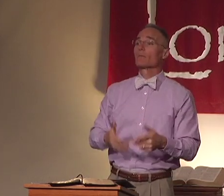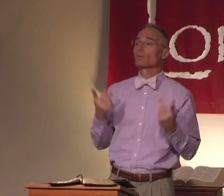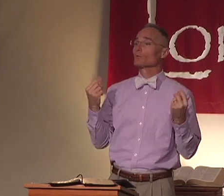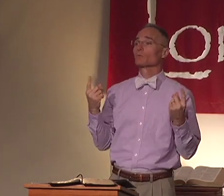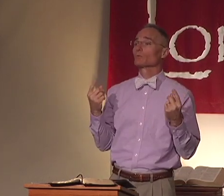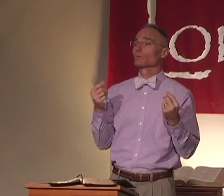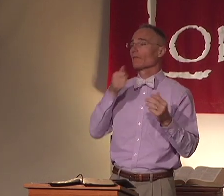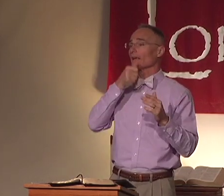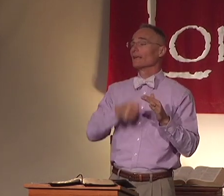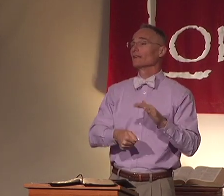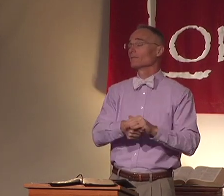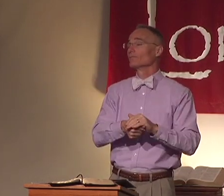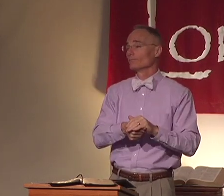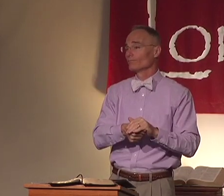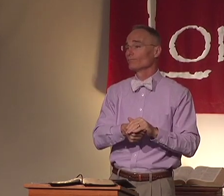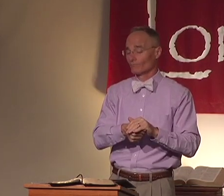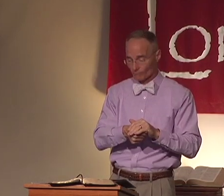So those disciples hid.